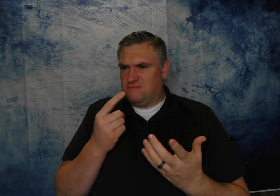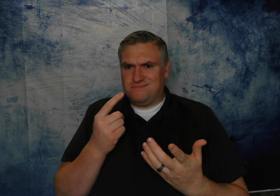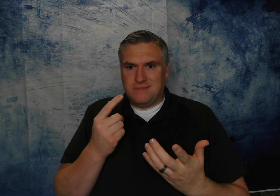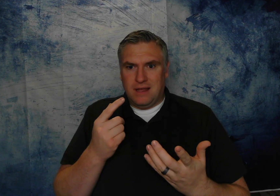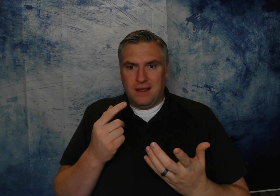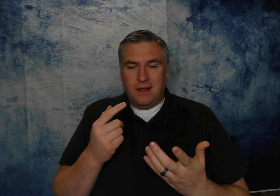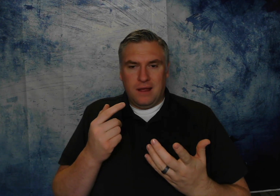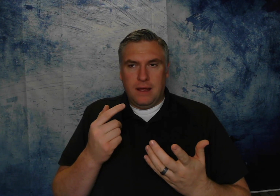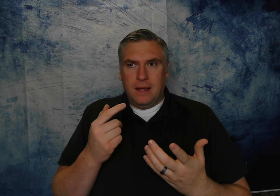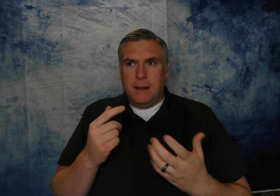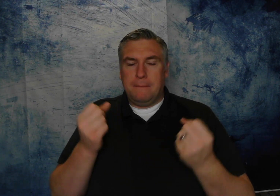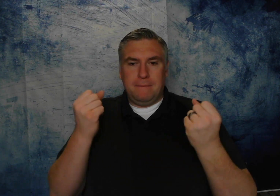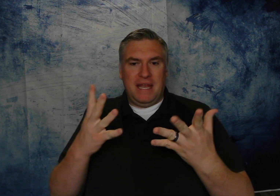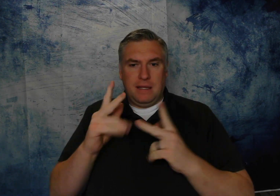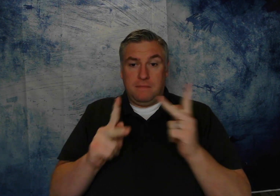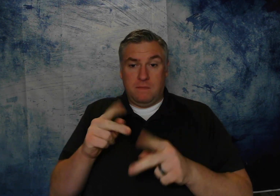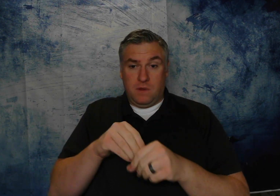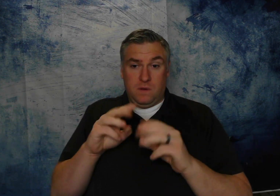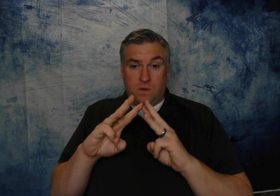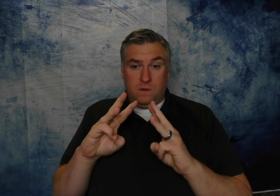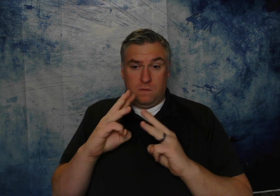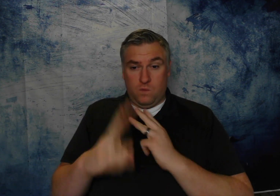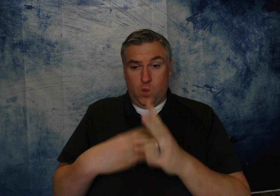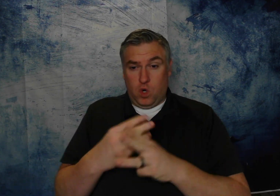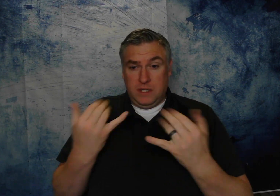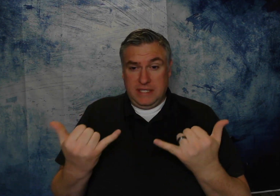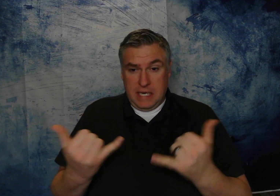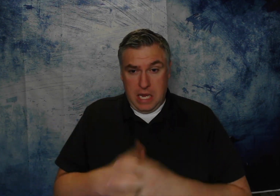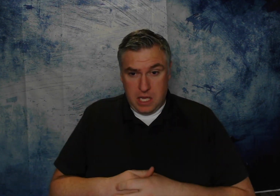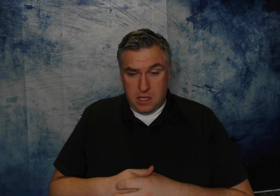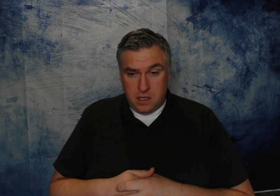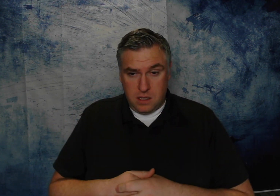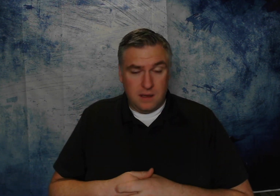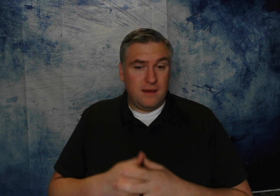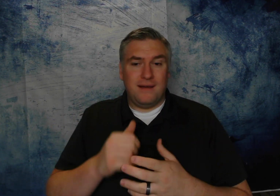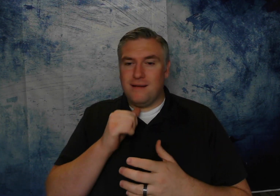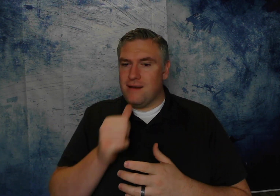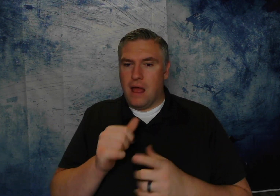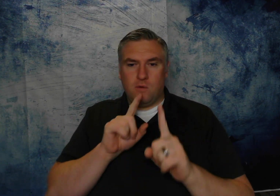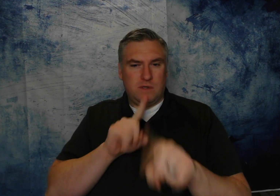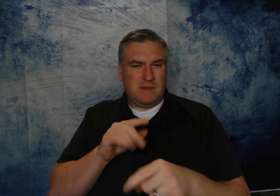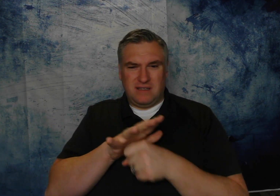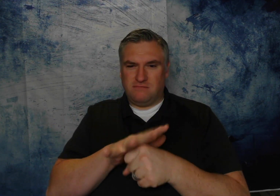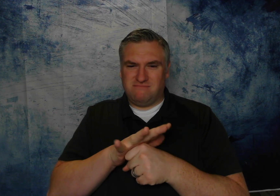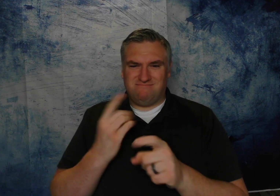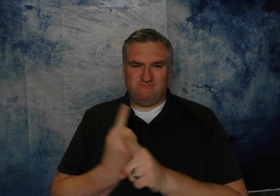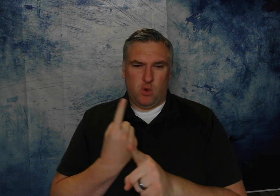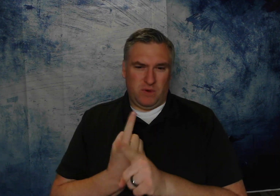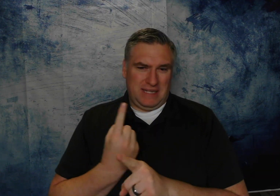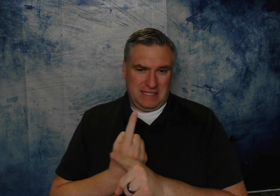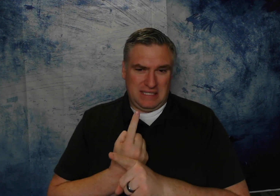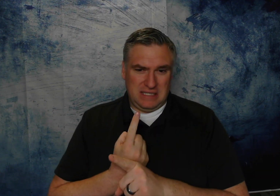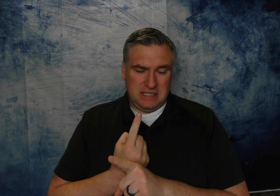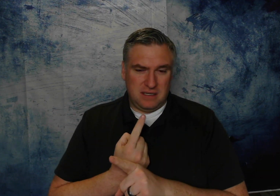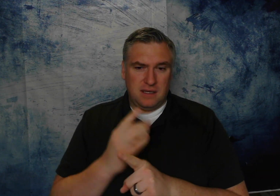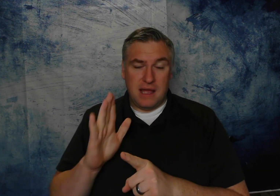said, really, many people in the world today don't respond to